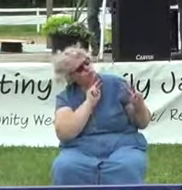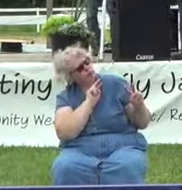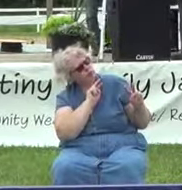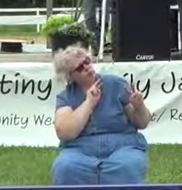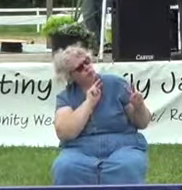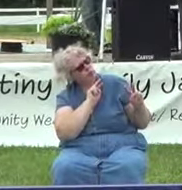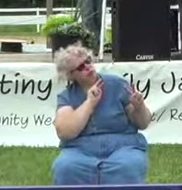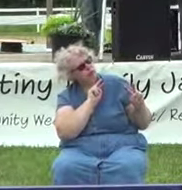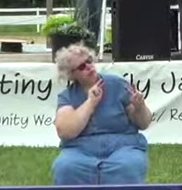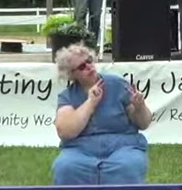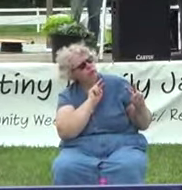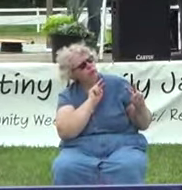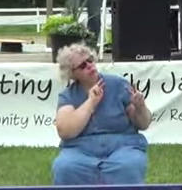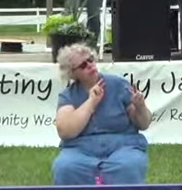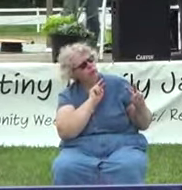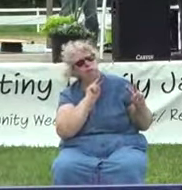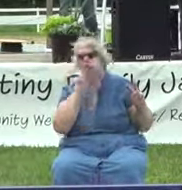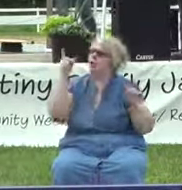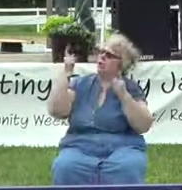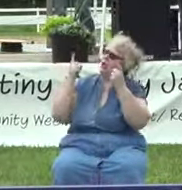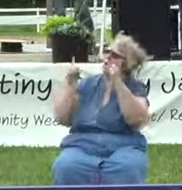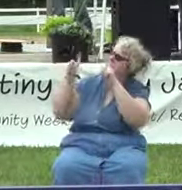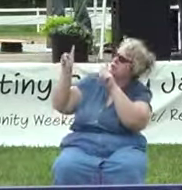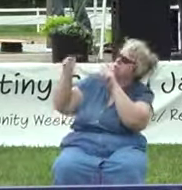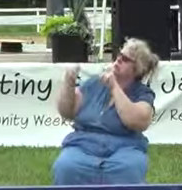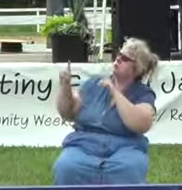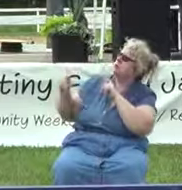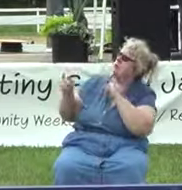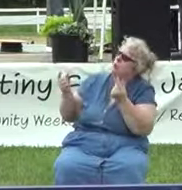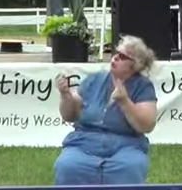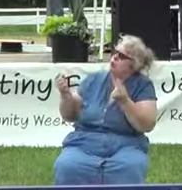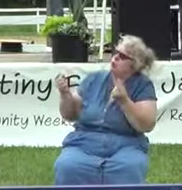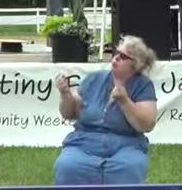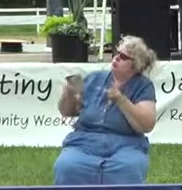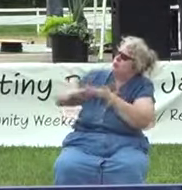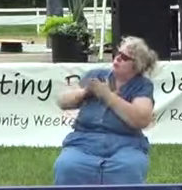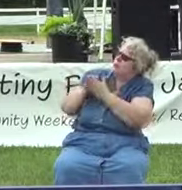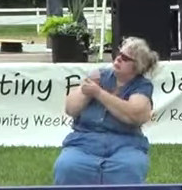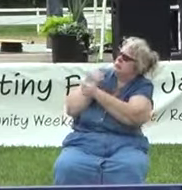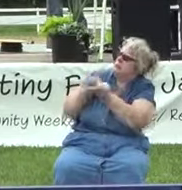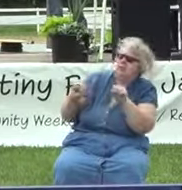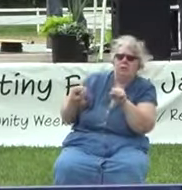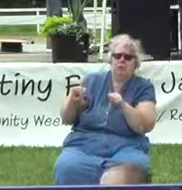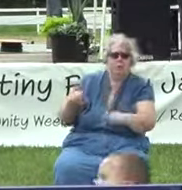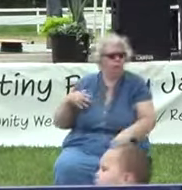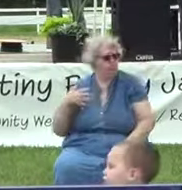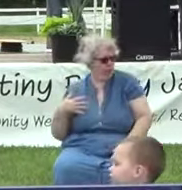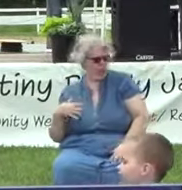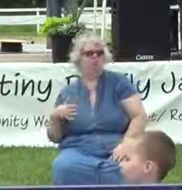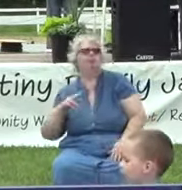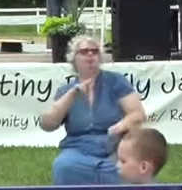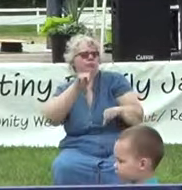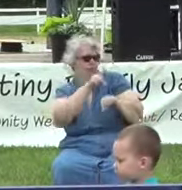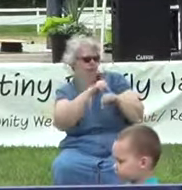ask questions, what must we do to be saved? And boy, did Peter have an